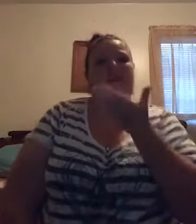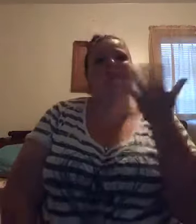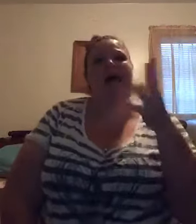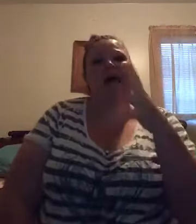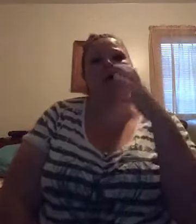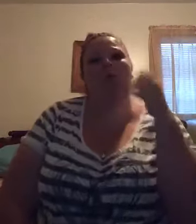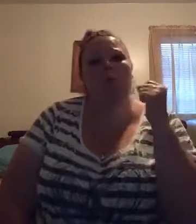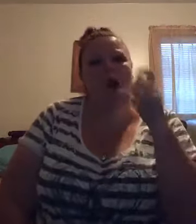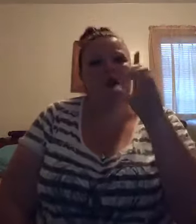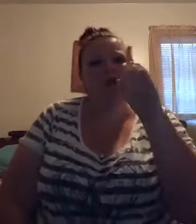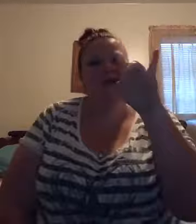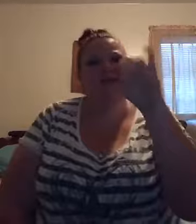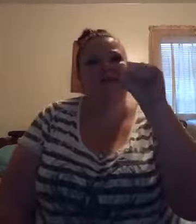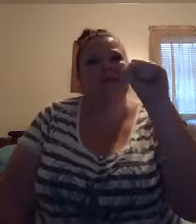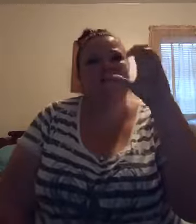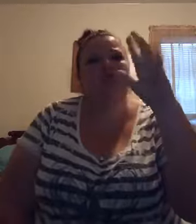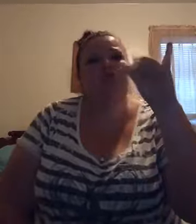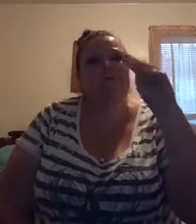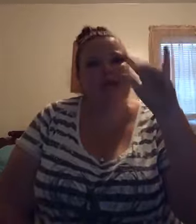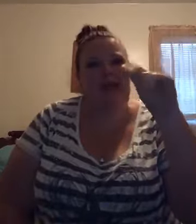They were discriminated